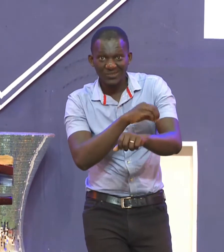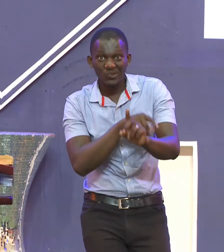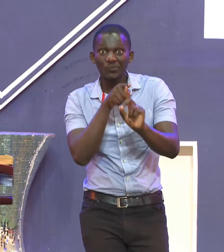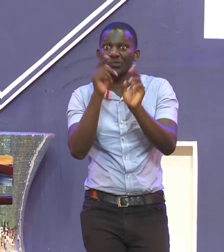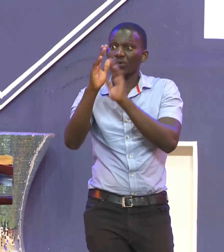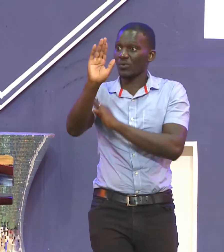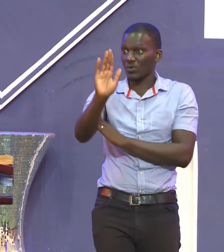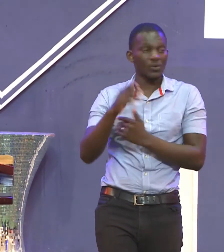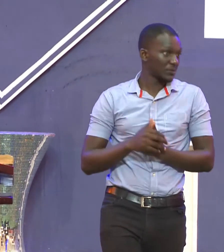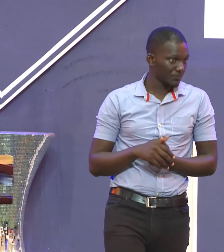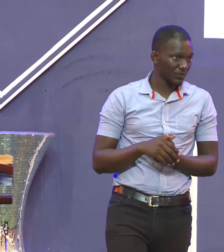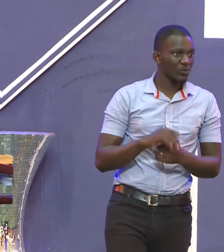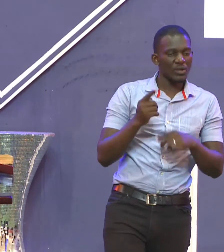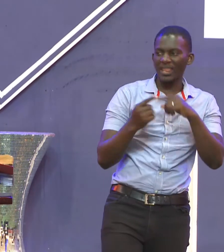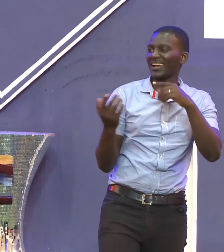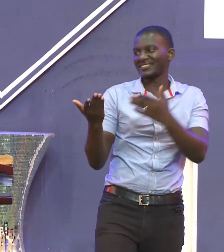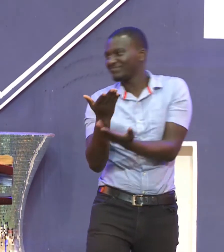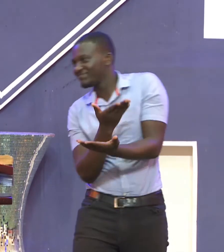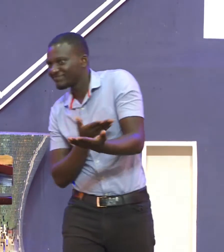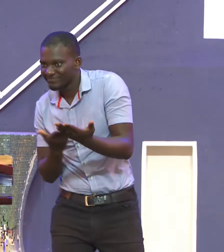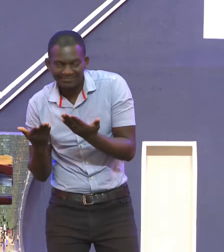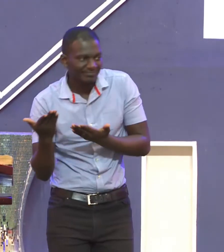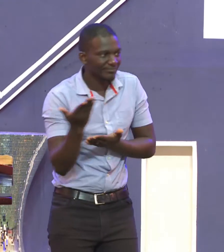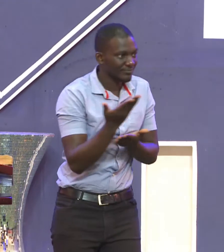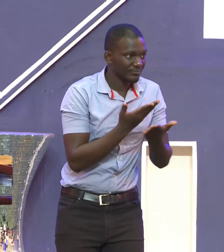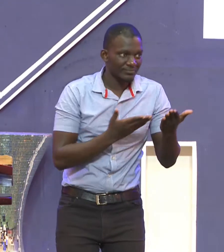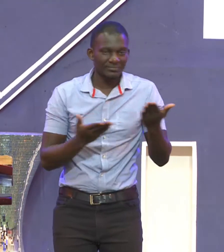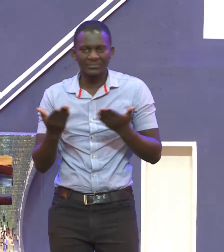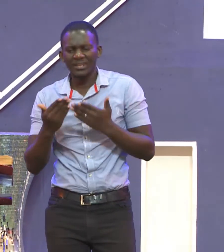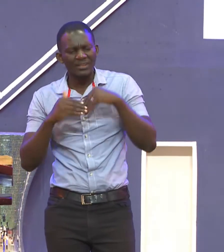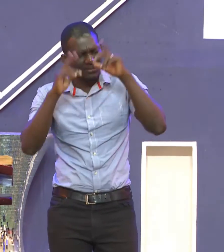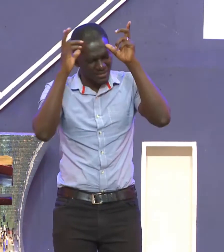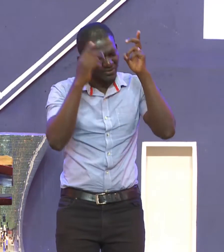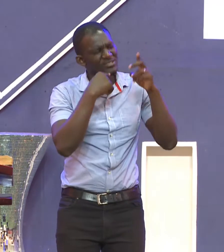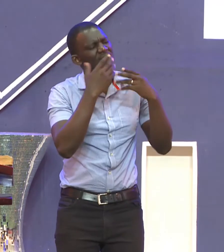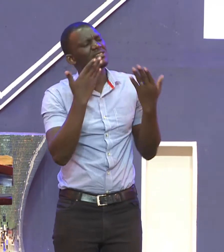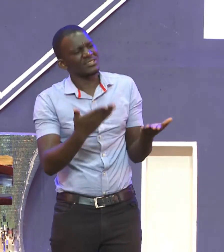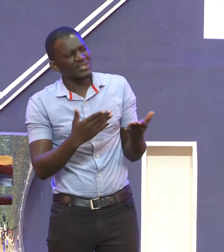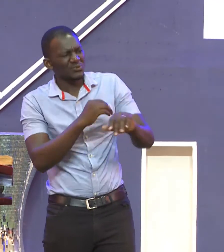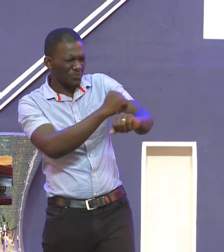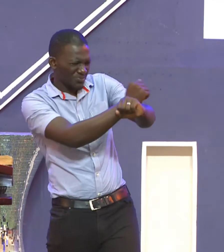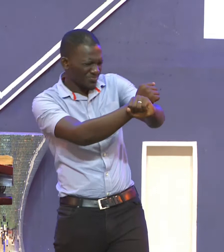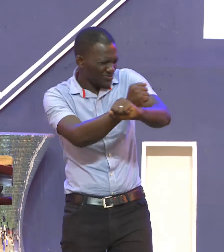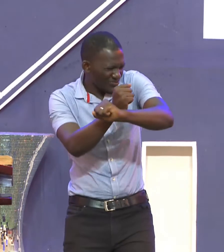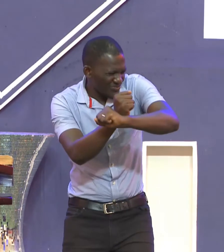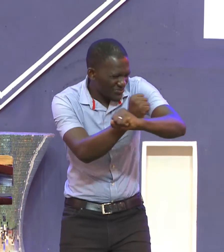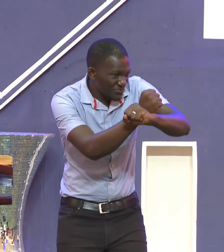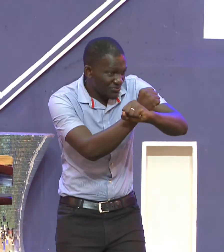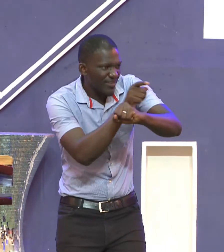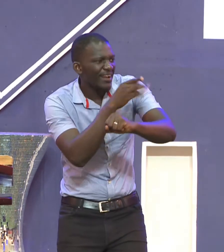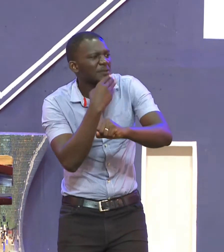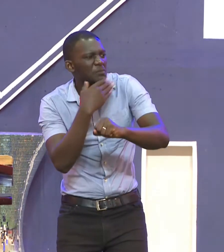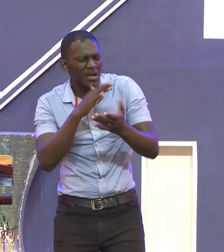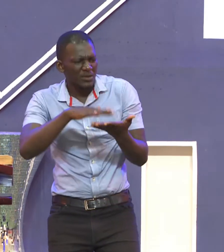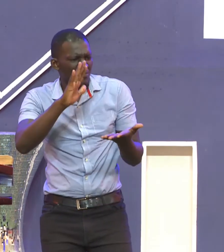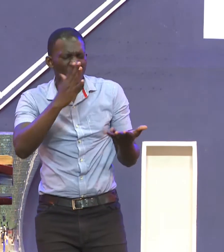unto God, nga bali mu mboozi yaabwe, when they were conversing. Amugamba ku omusajja otula anti omutaddeko olugo. And the devil tells the Lord, don't you see